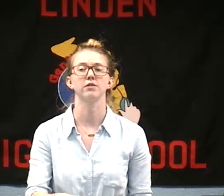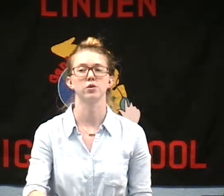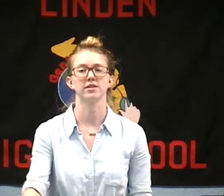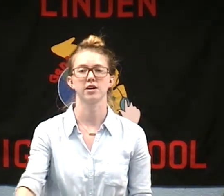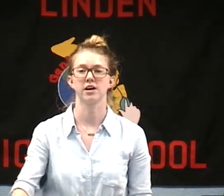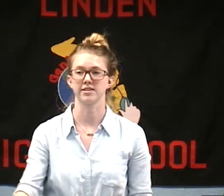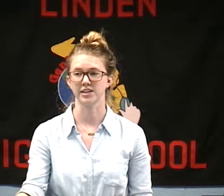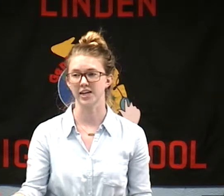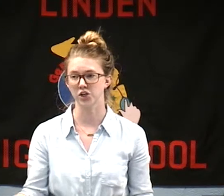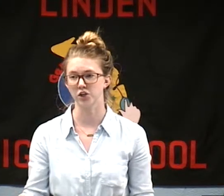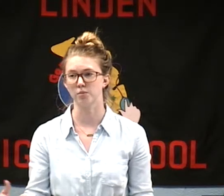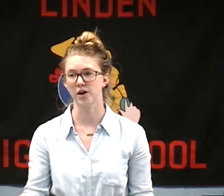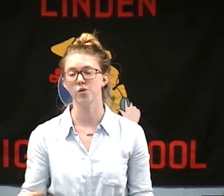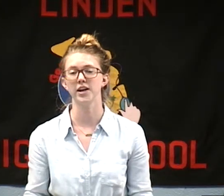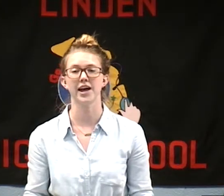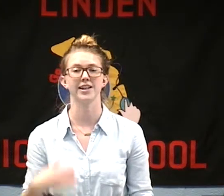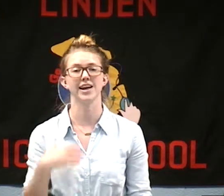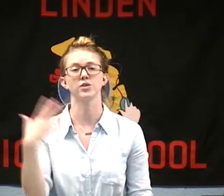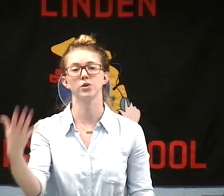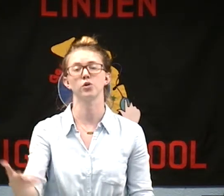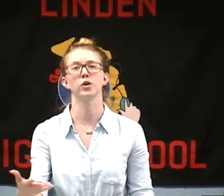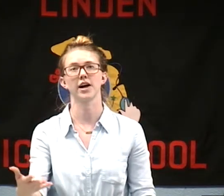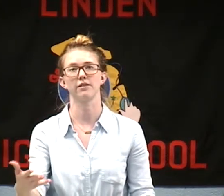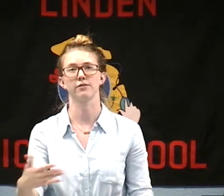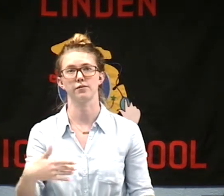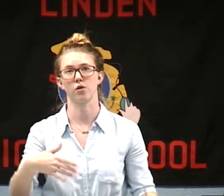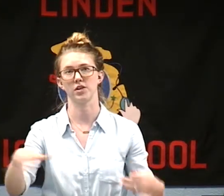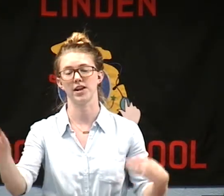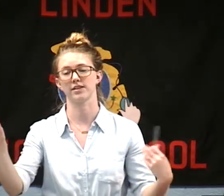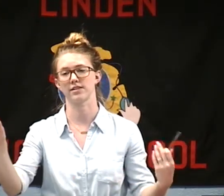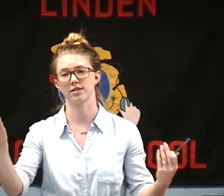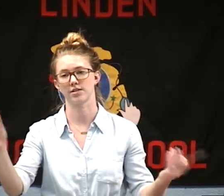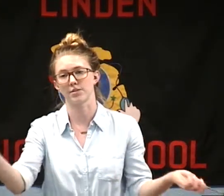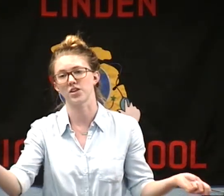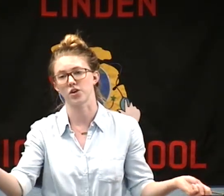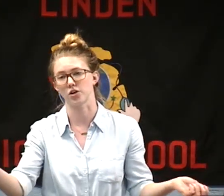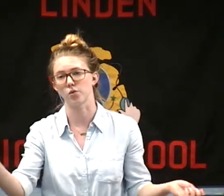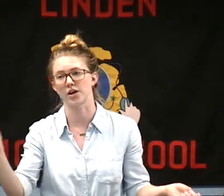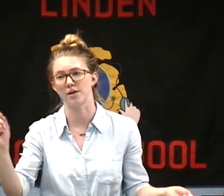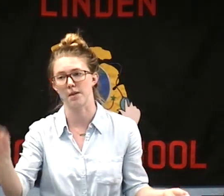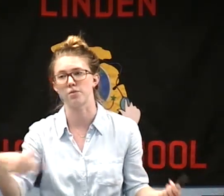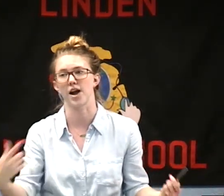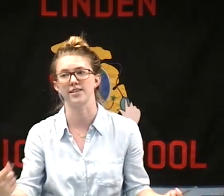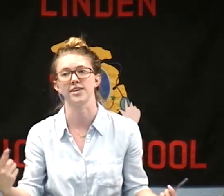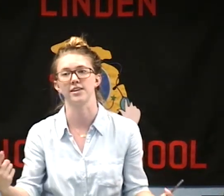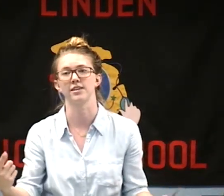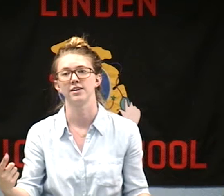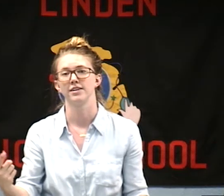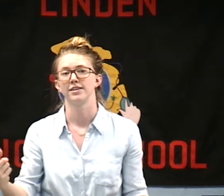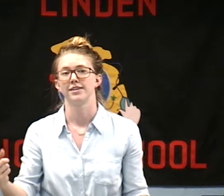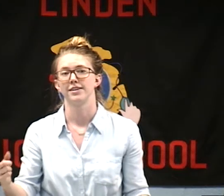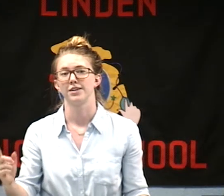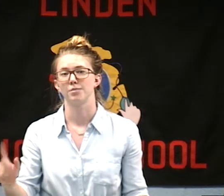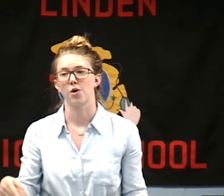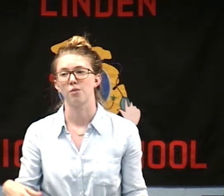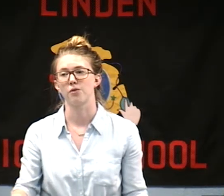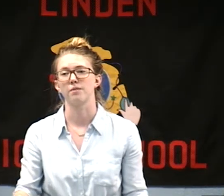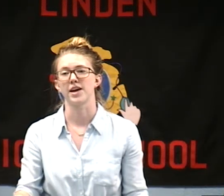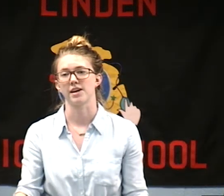you a selection. You'll pick one, and that's what you'll work on over the next semester. You'll work on memorizing the poem from that deaf